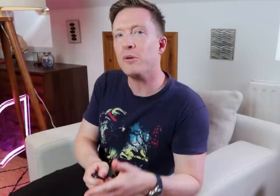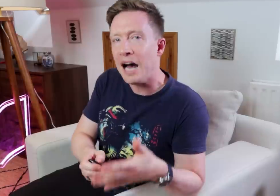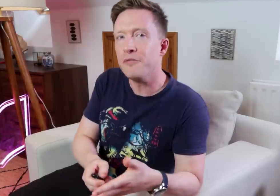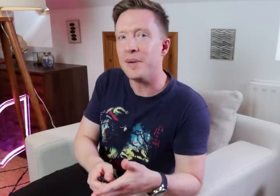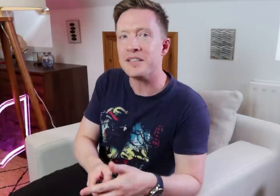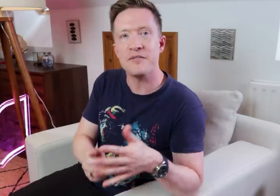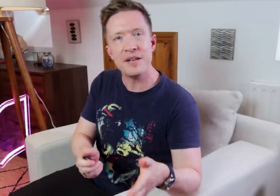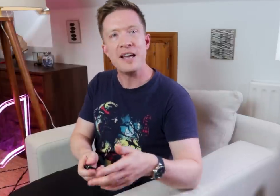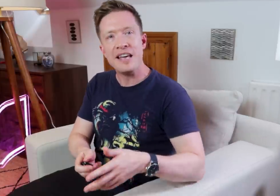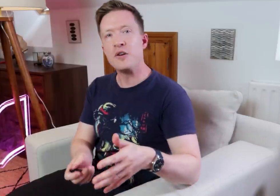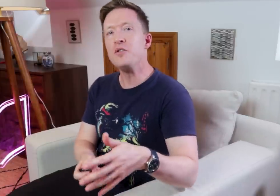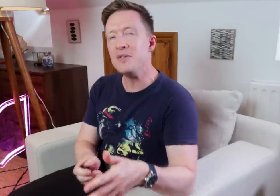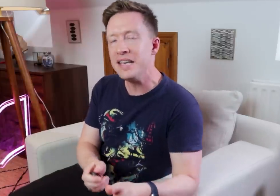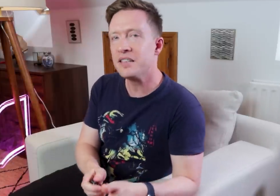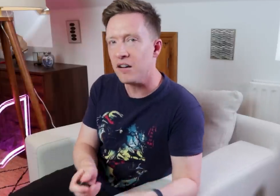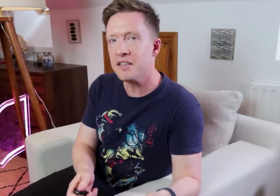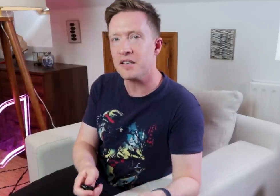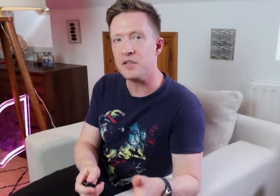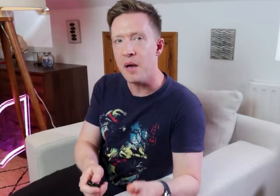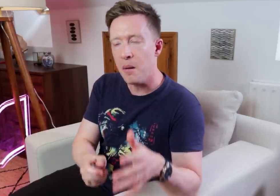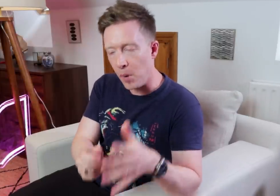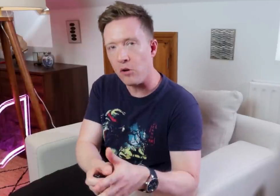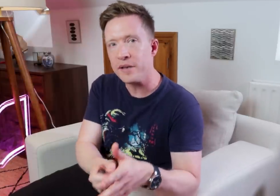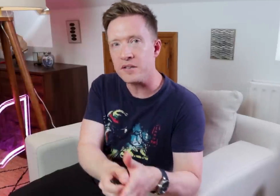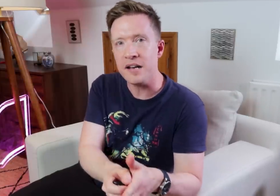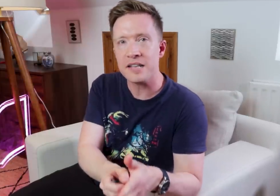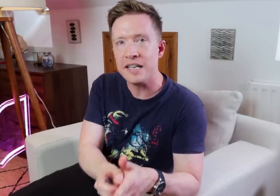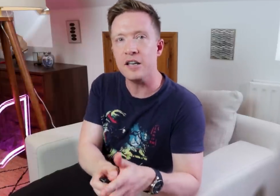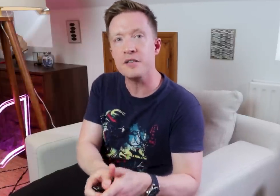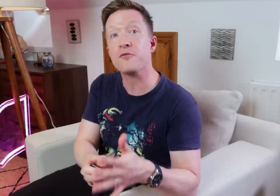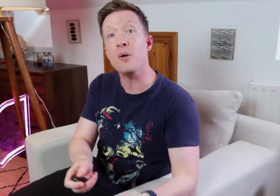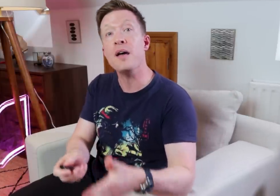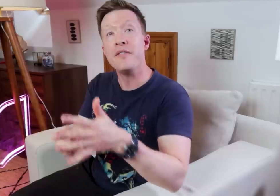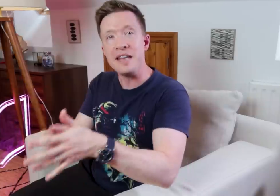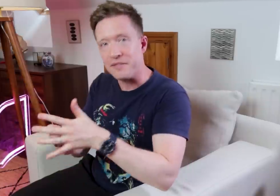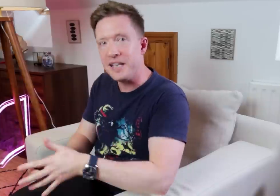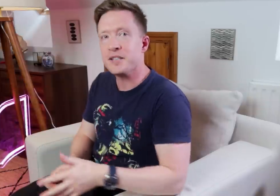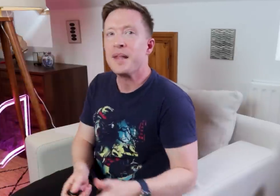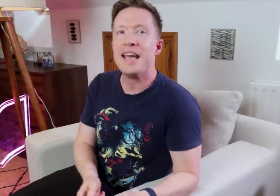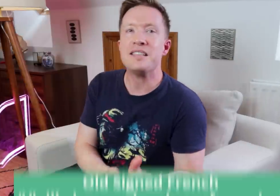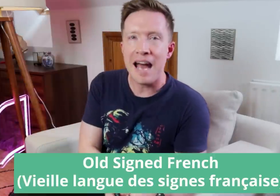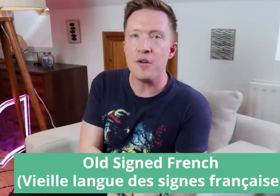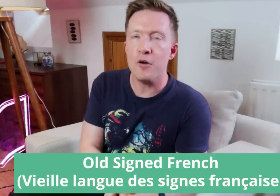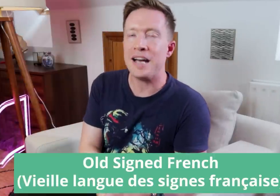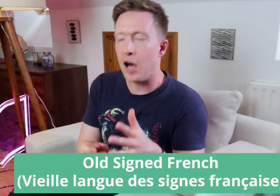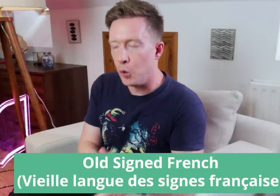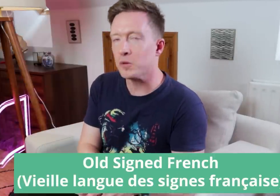alphabet and developed his own unique sign system, borrowing signs that he'd learned from the deaf kids. It's now known as Old